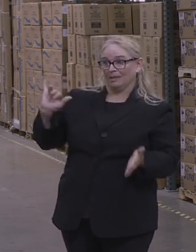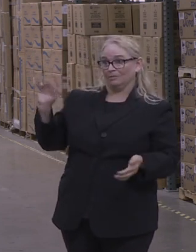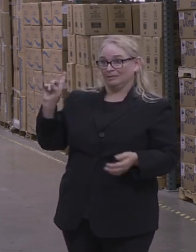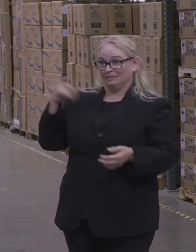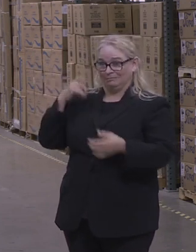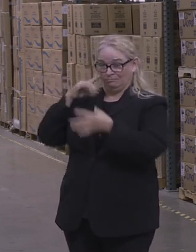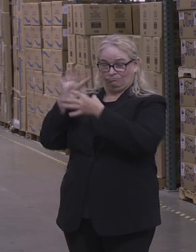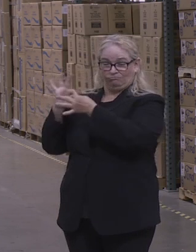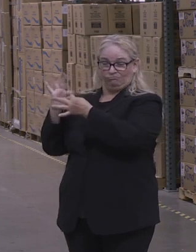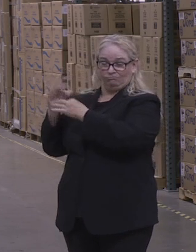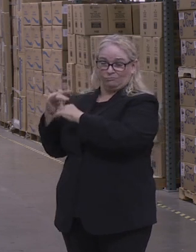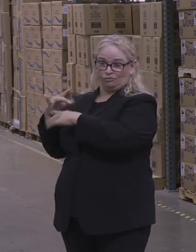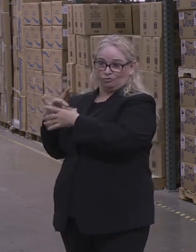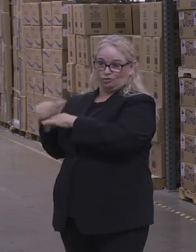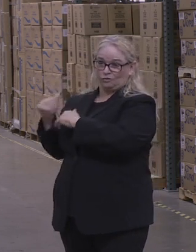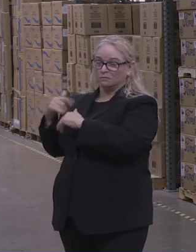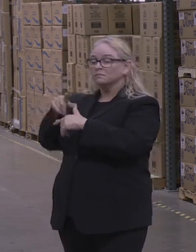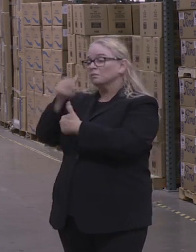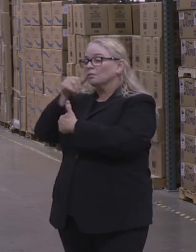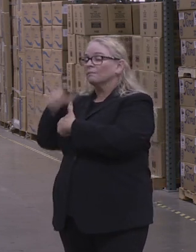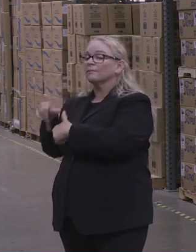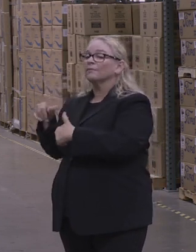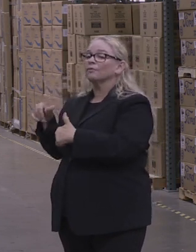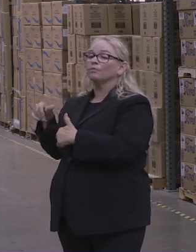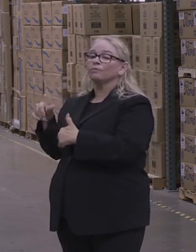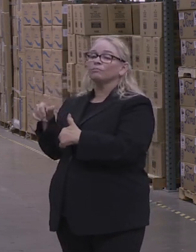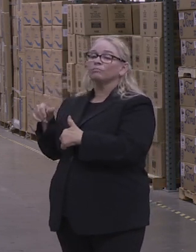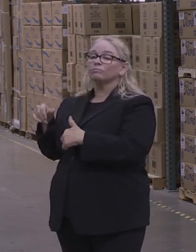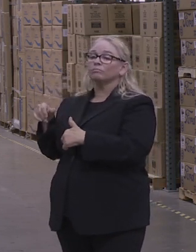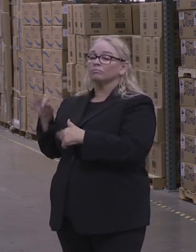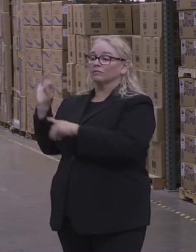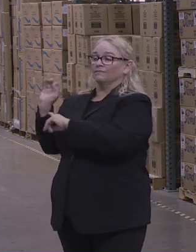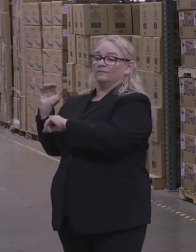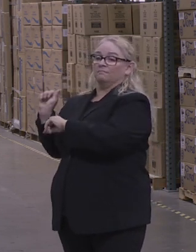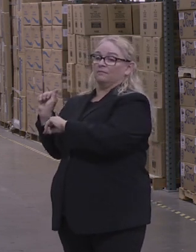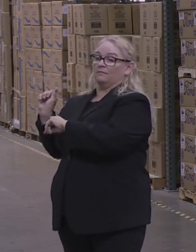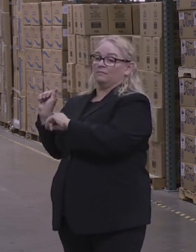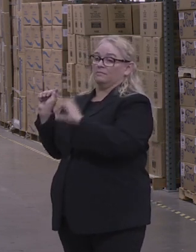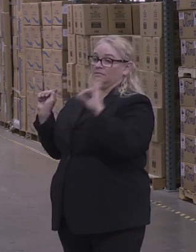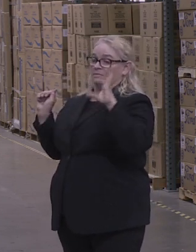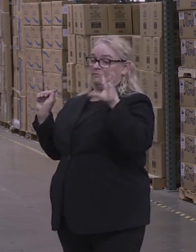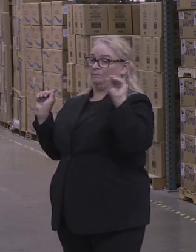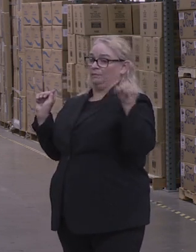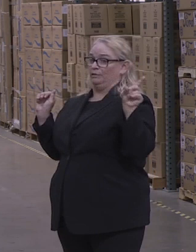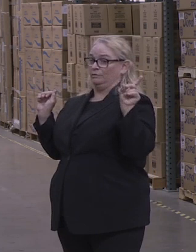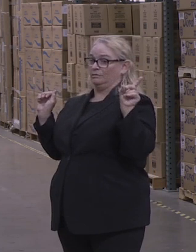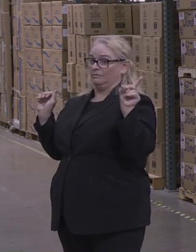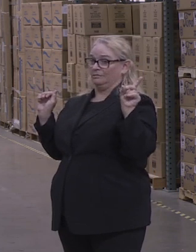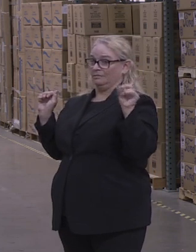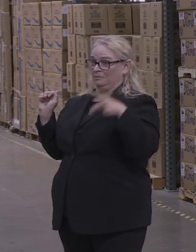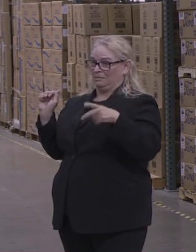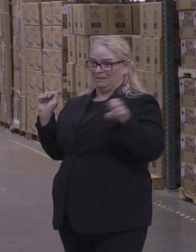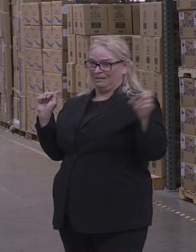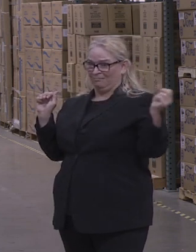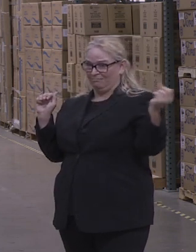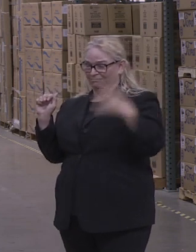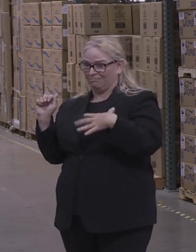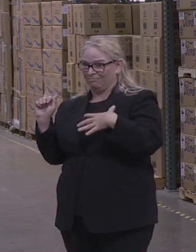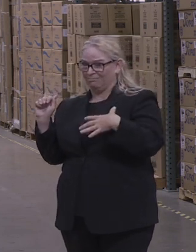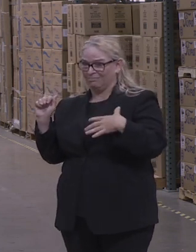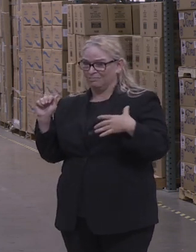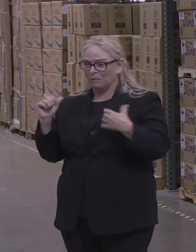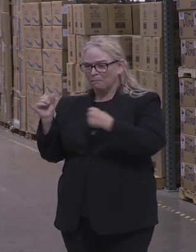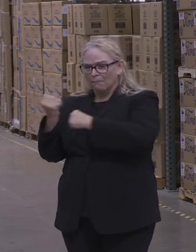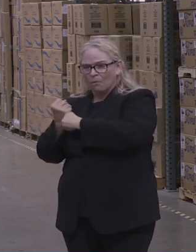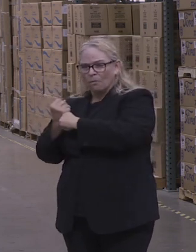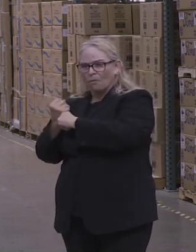FEMA, which remember is paying for 75% of all of the PPE, to be supportive of people in need.